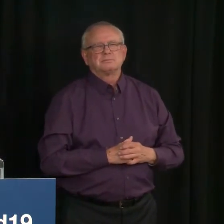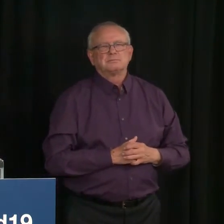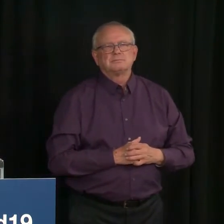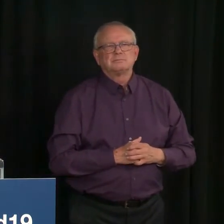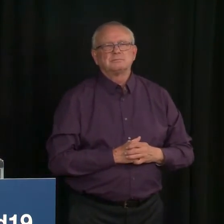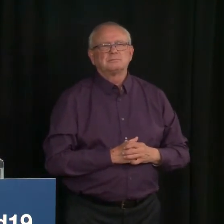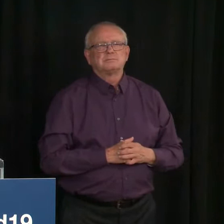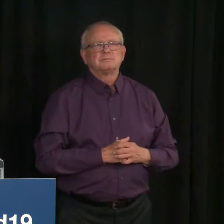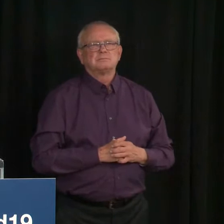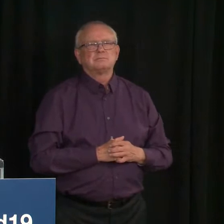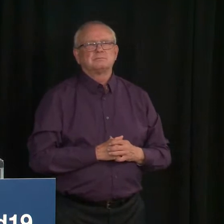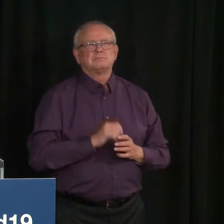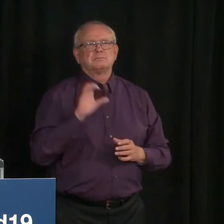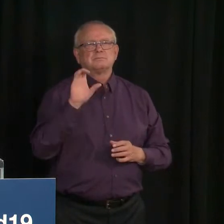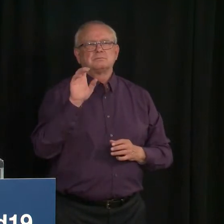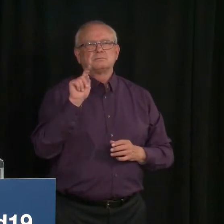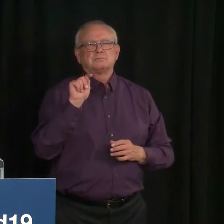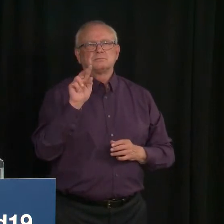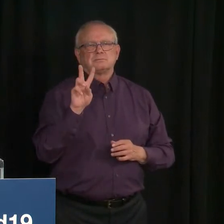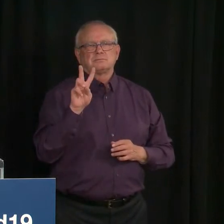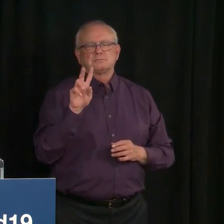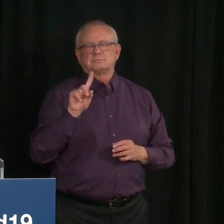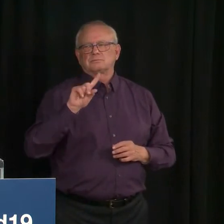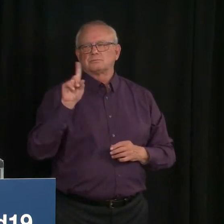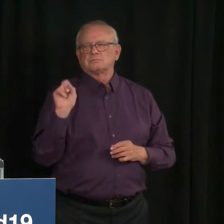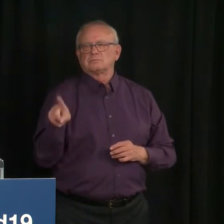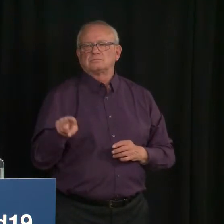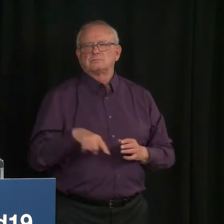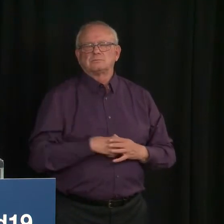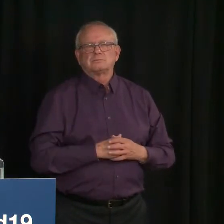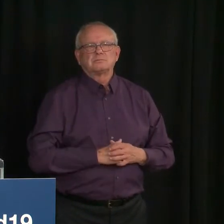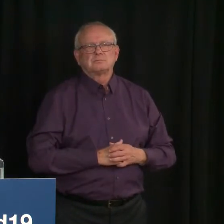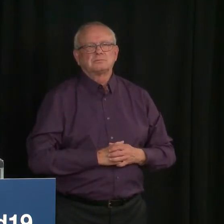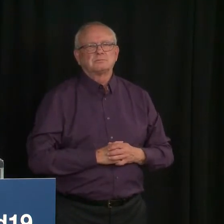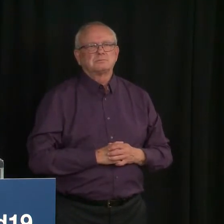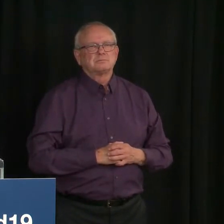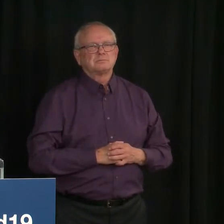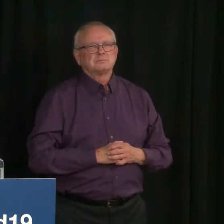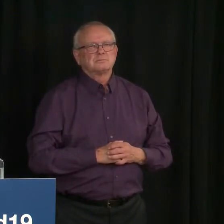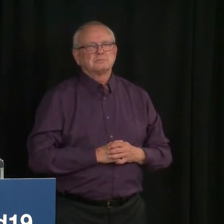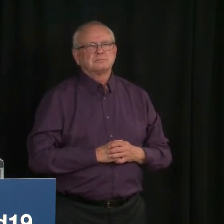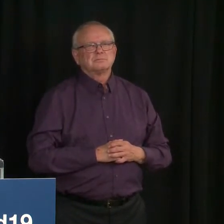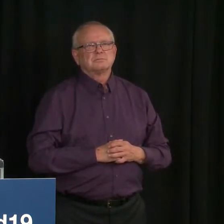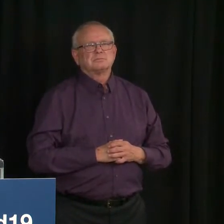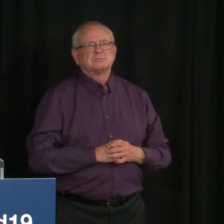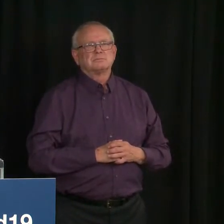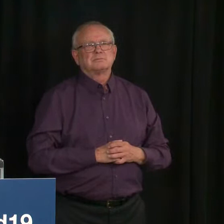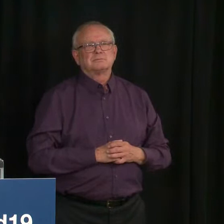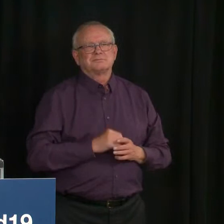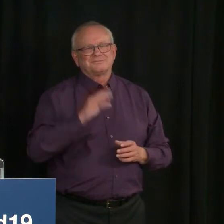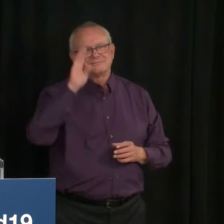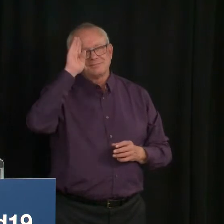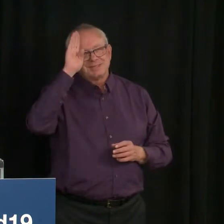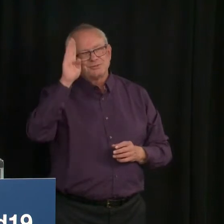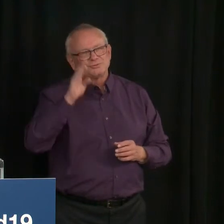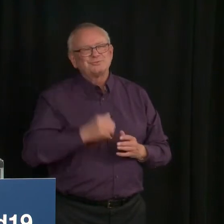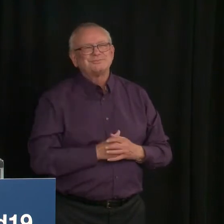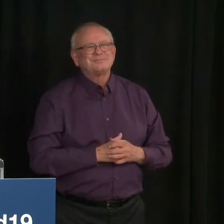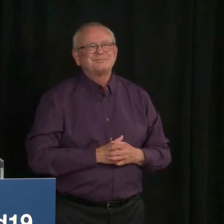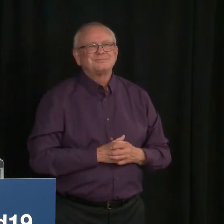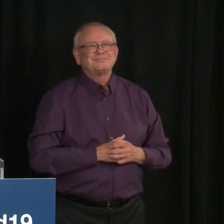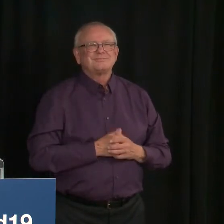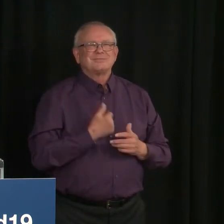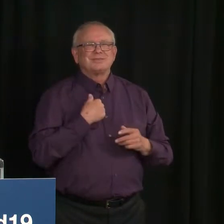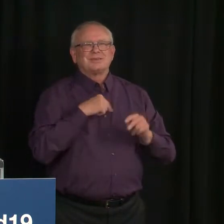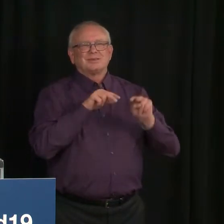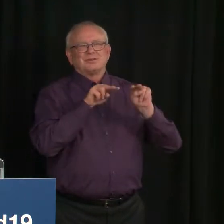with CTV. Go ahead. Hi, Dr. Hinshaw. I'm just looking at the case numbers, for example, in the United